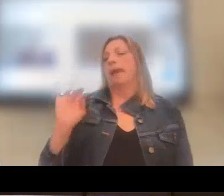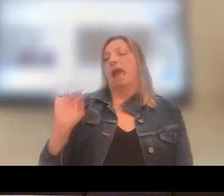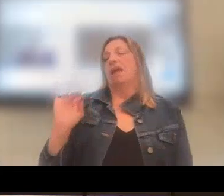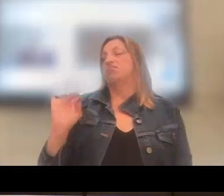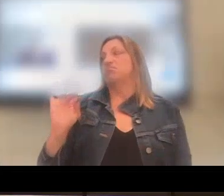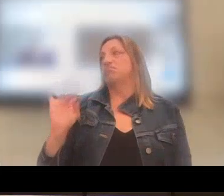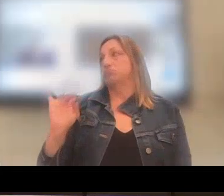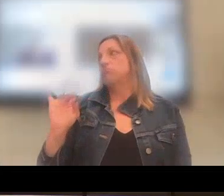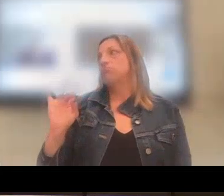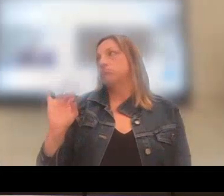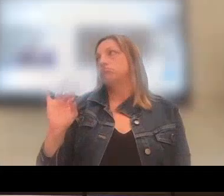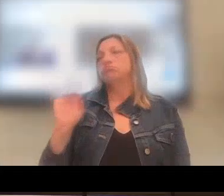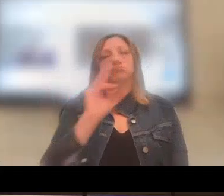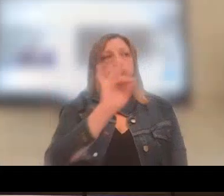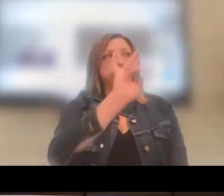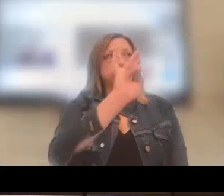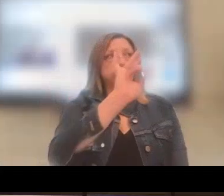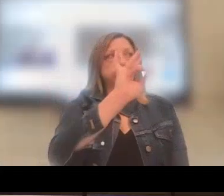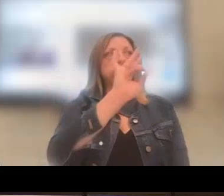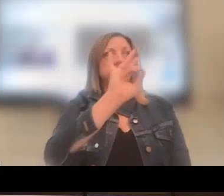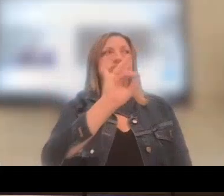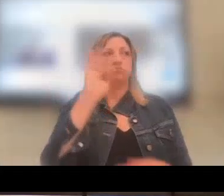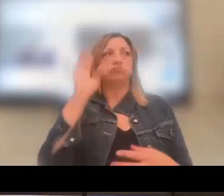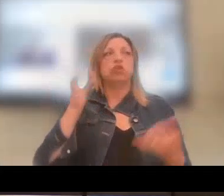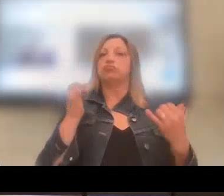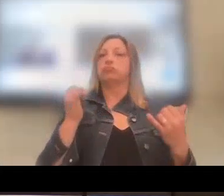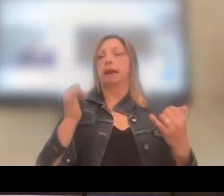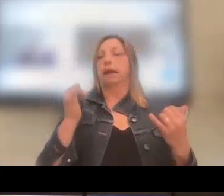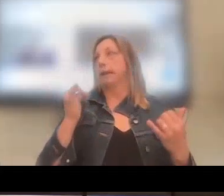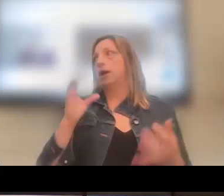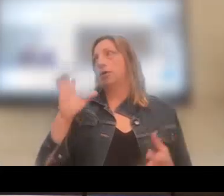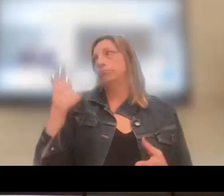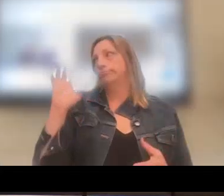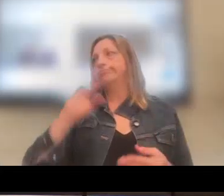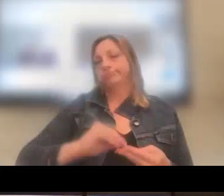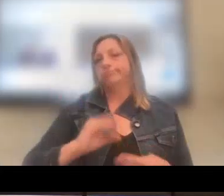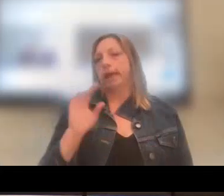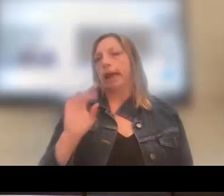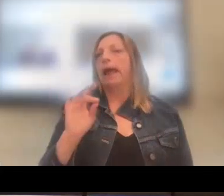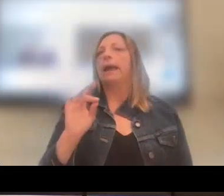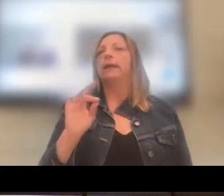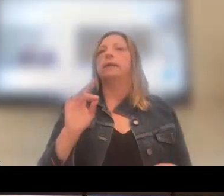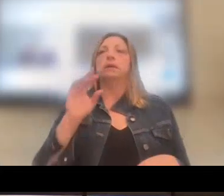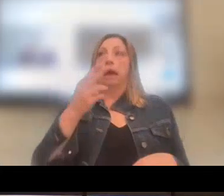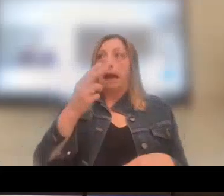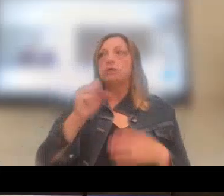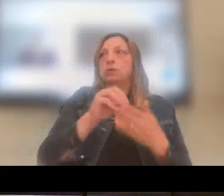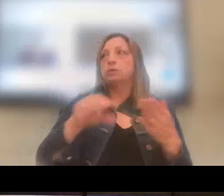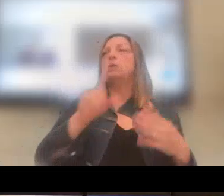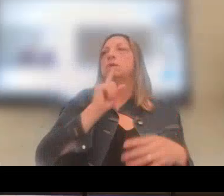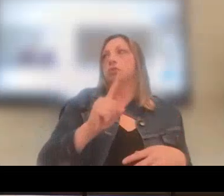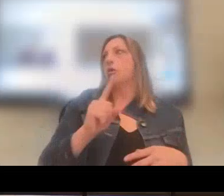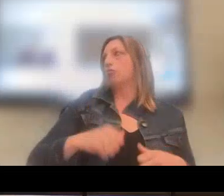how many students are going to be moving? Over 8. 8 high school students.